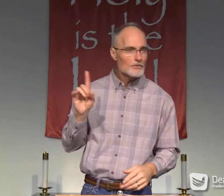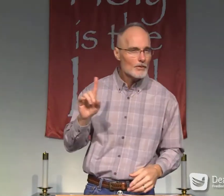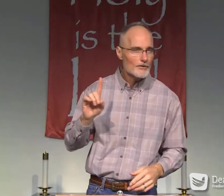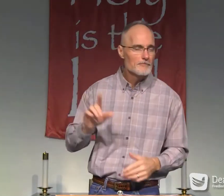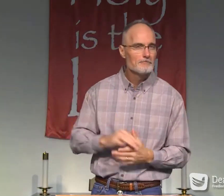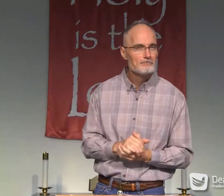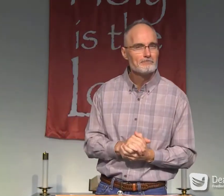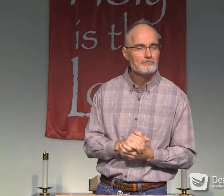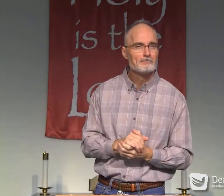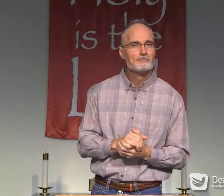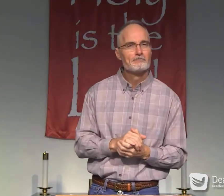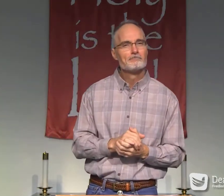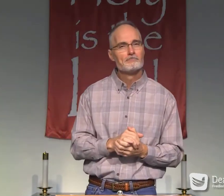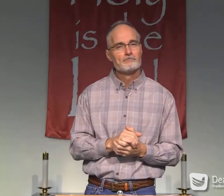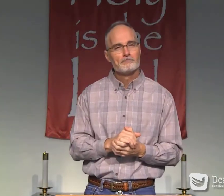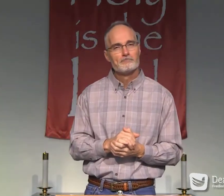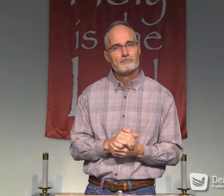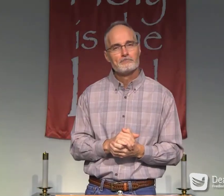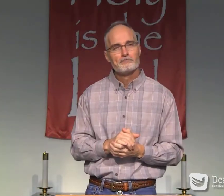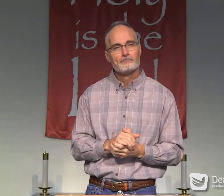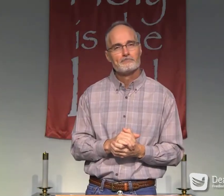Again, that's where your heart is.